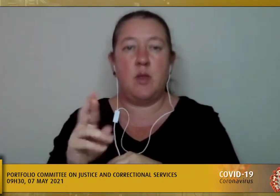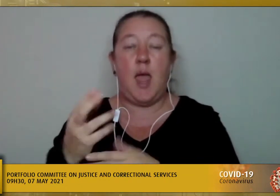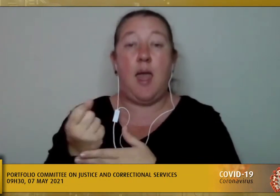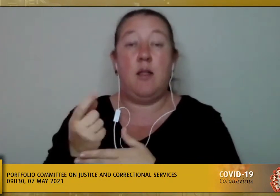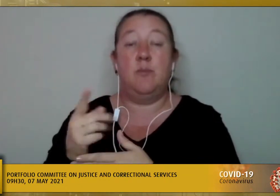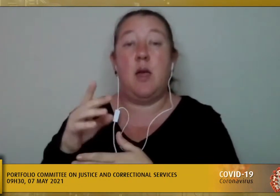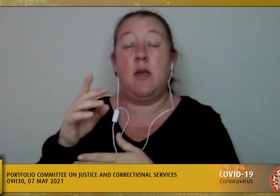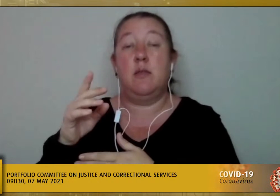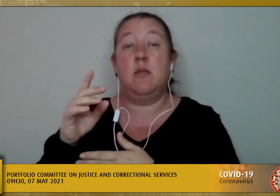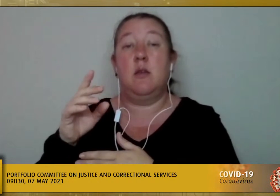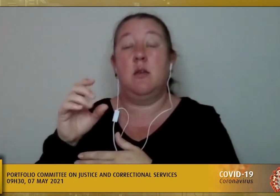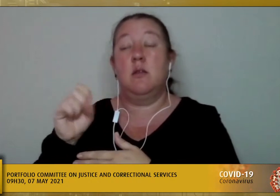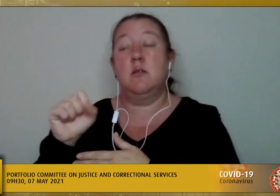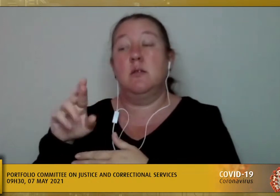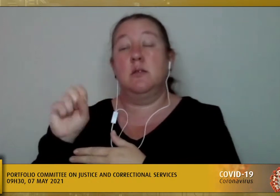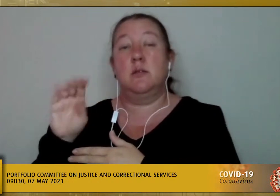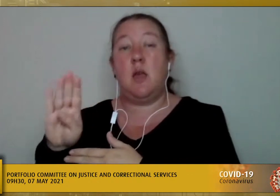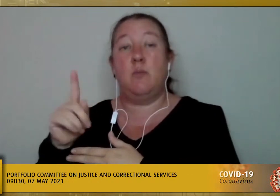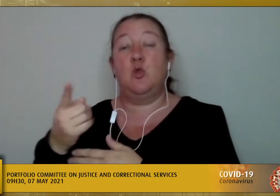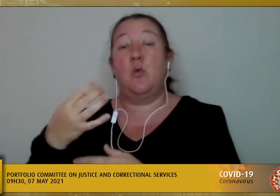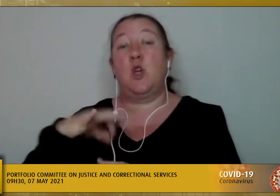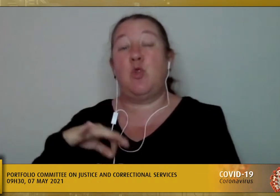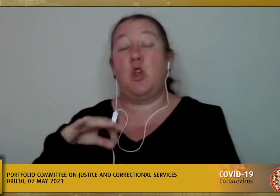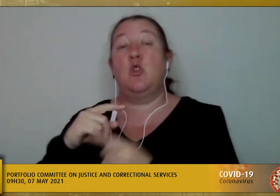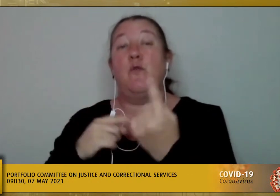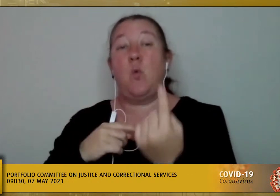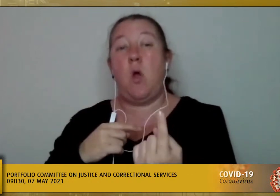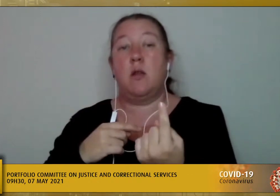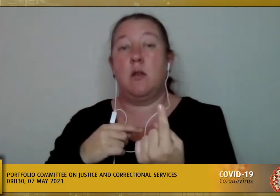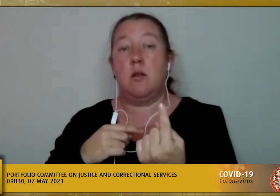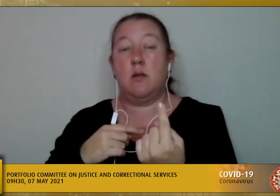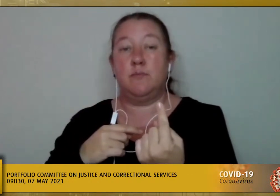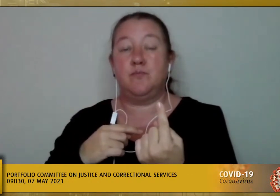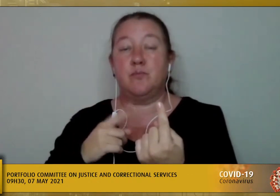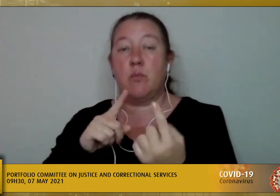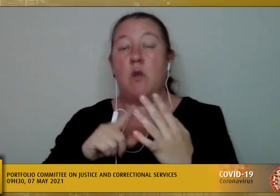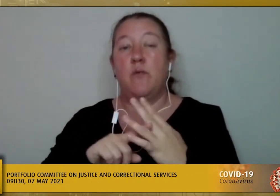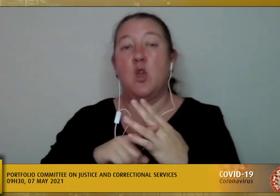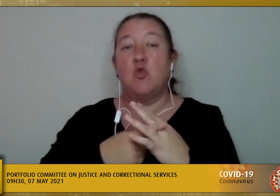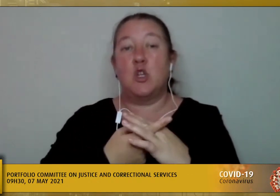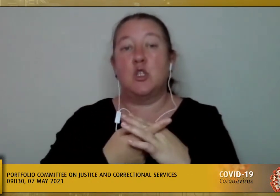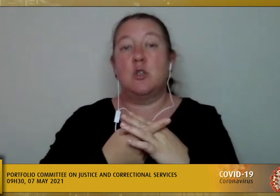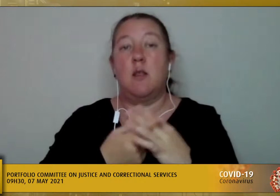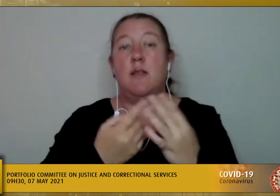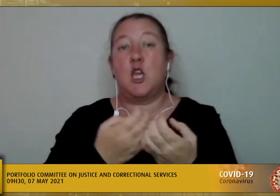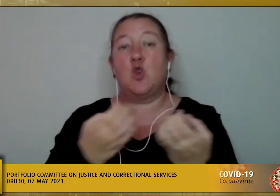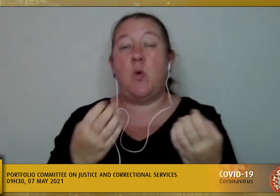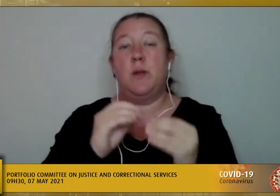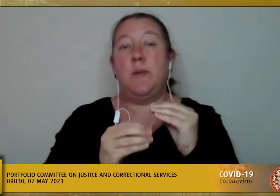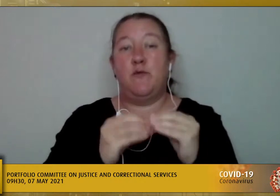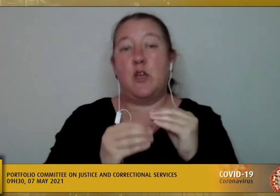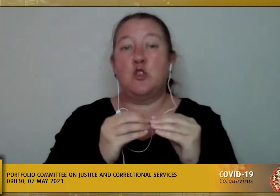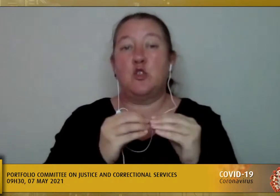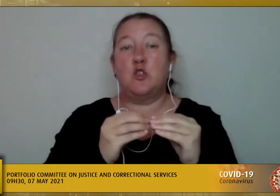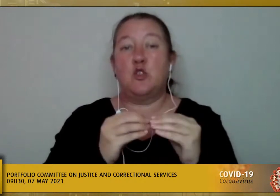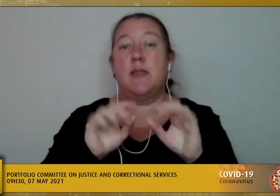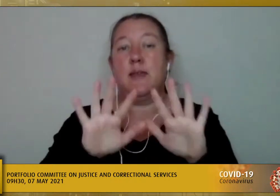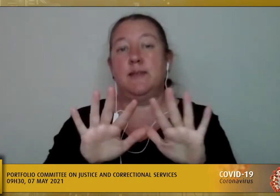Reserve Bank to the credit of one of the um original um equipment manufacturers in the